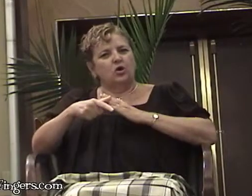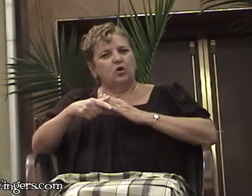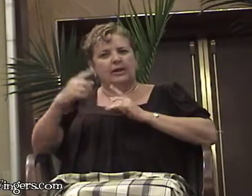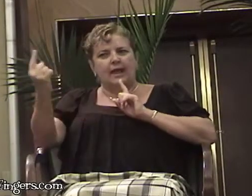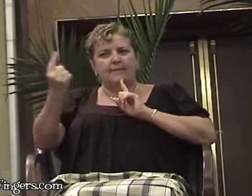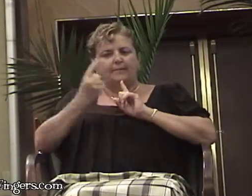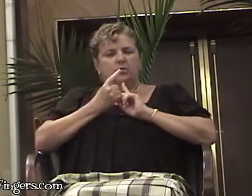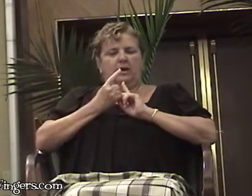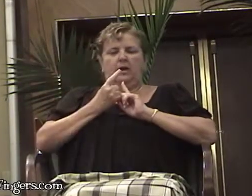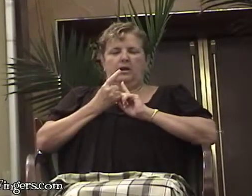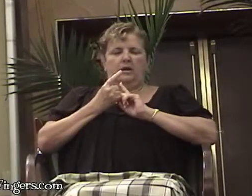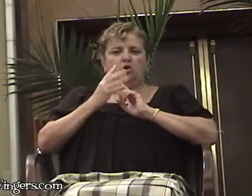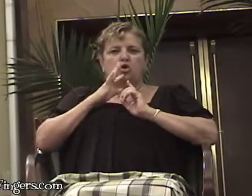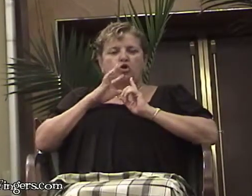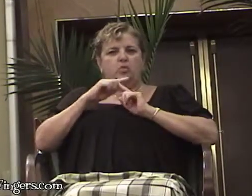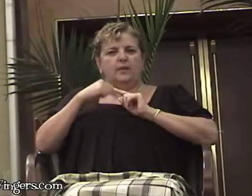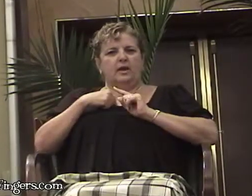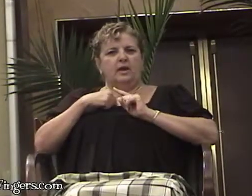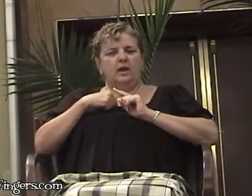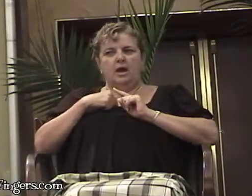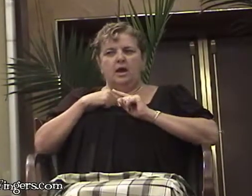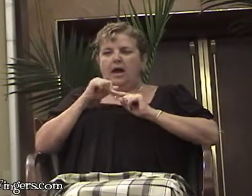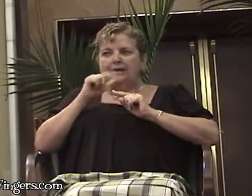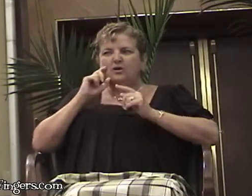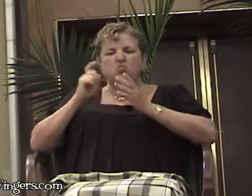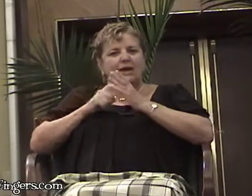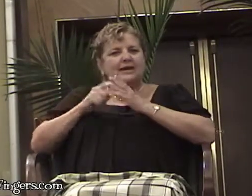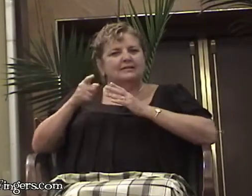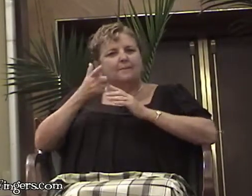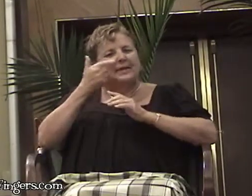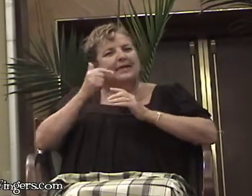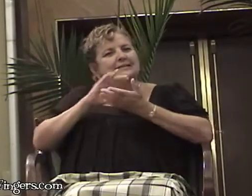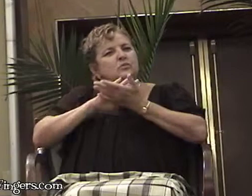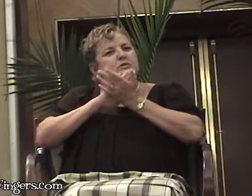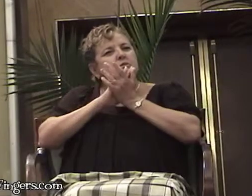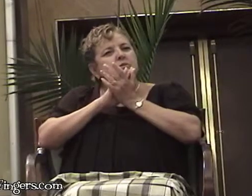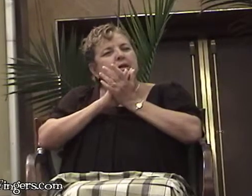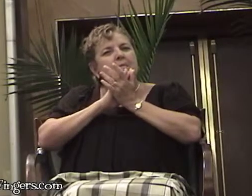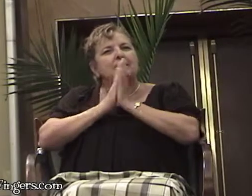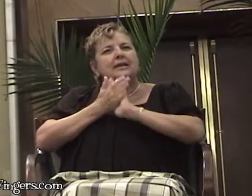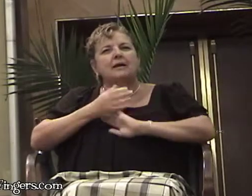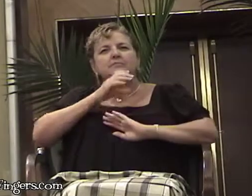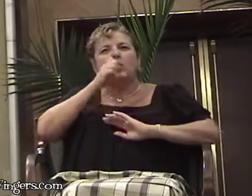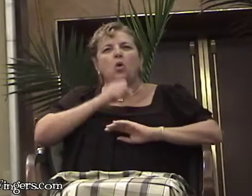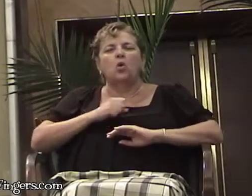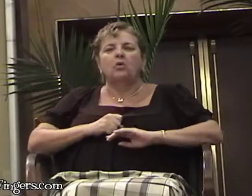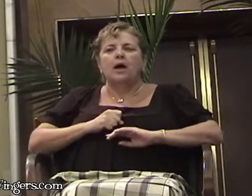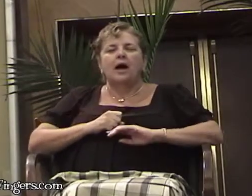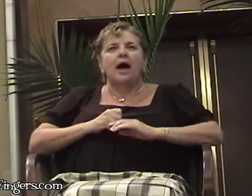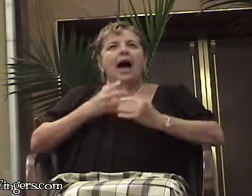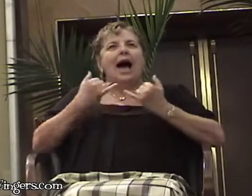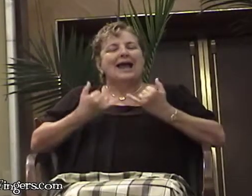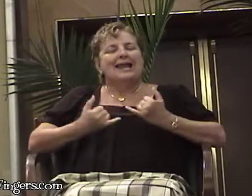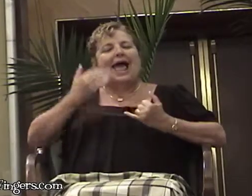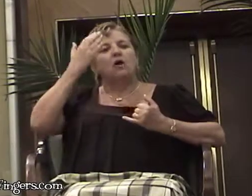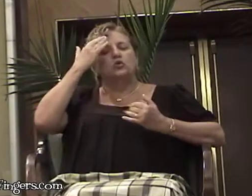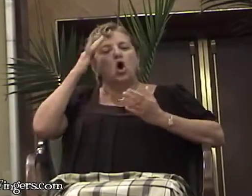recognize the guy, he just aged. I now know that was God. I didn't know that then. But much pain that I was in